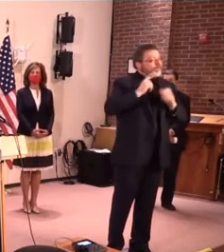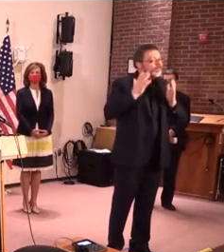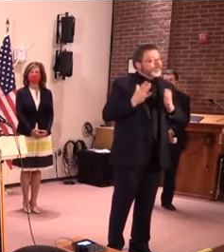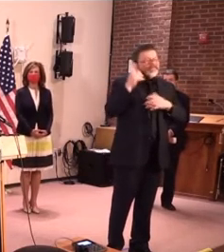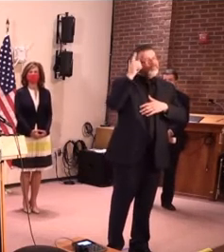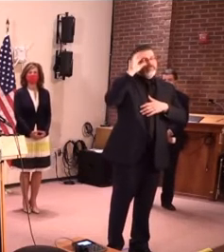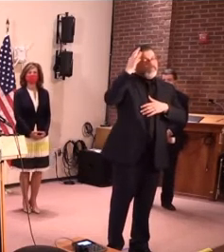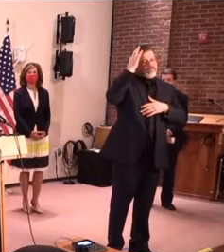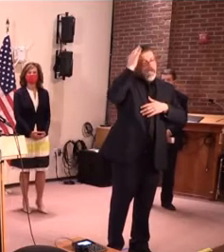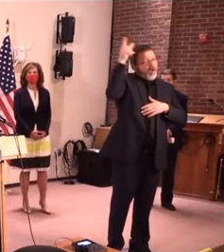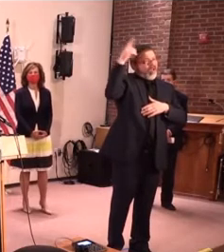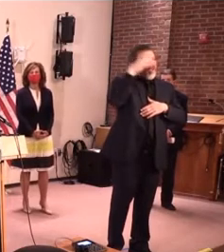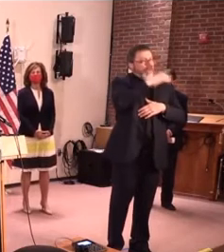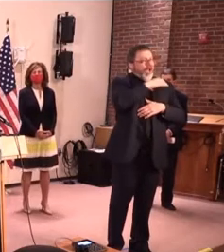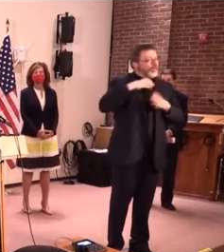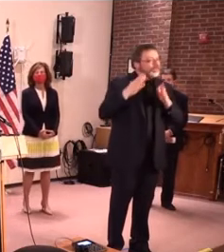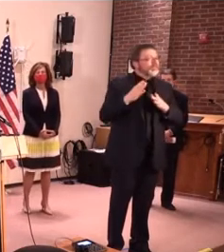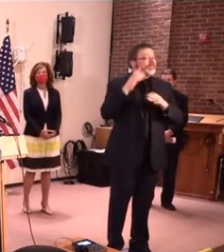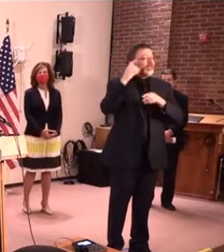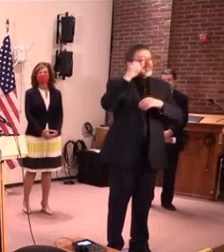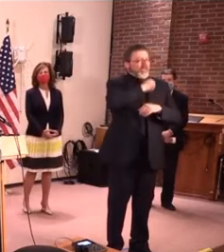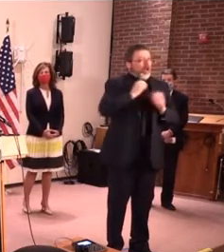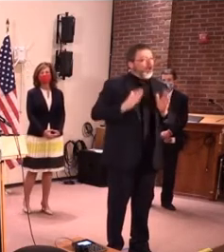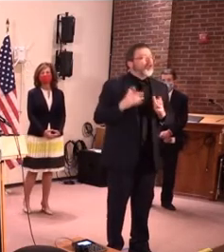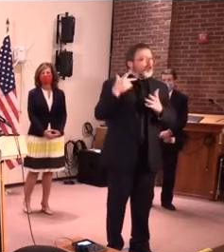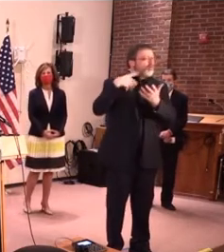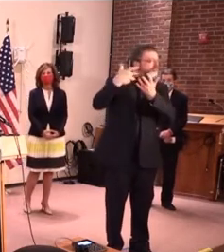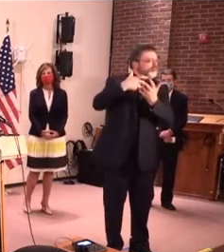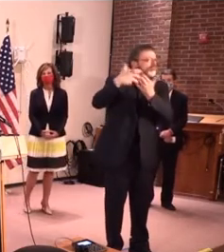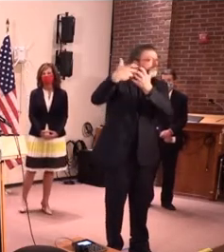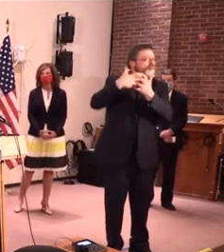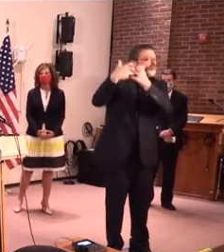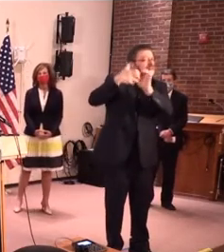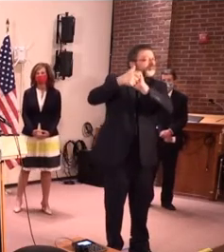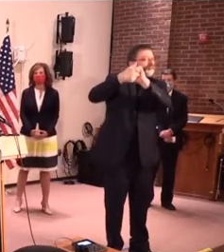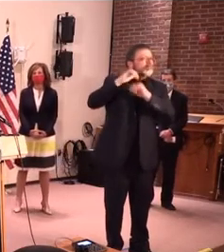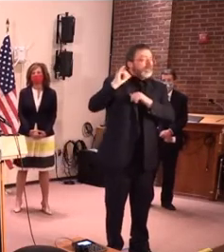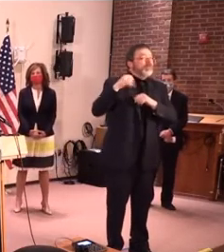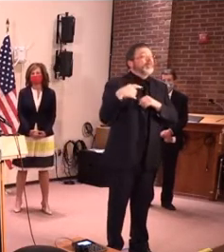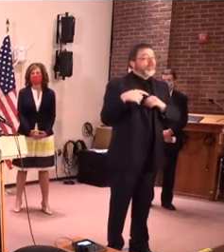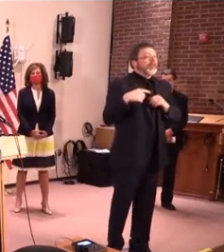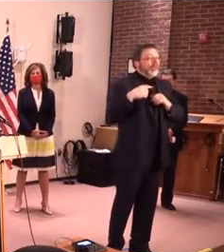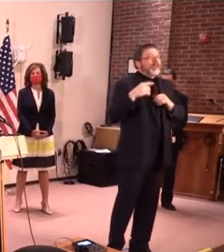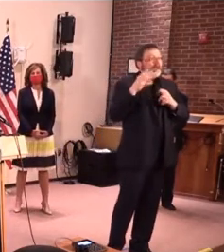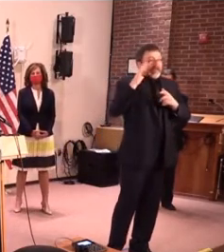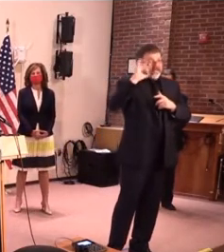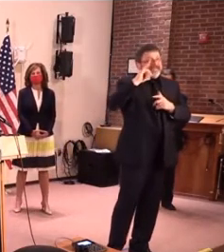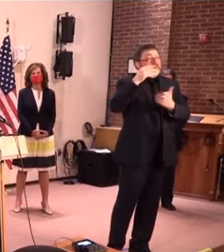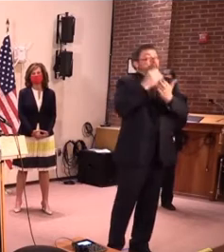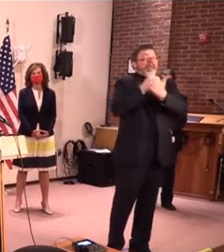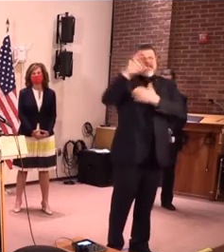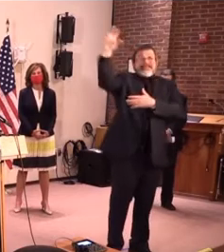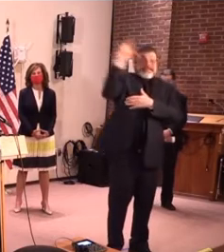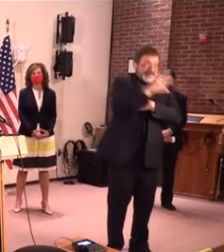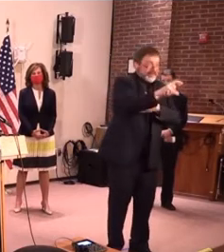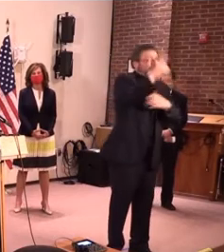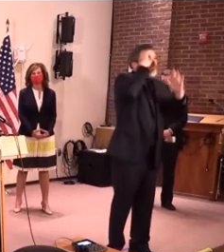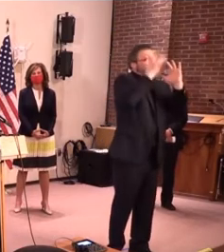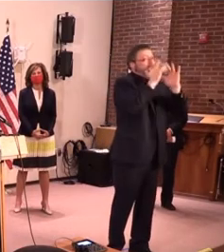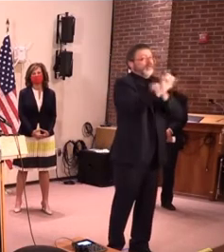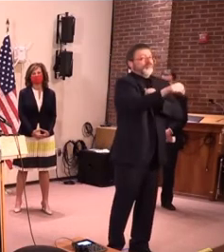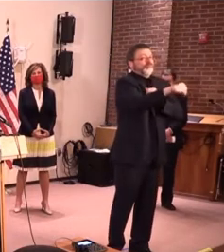may be some significant funding available in the future for broadband. So this package does not solve the last